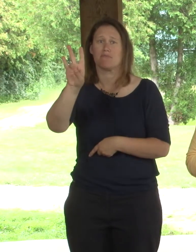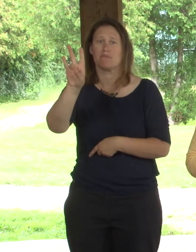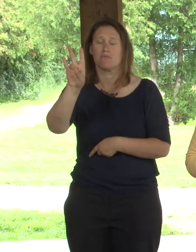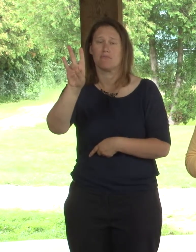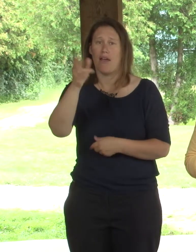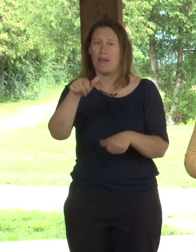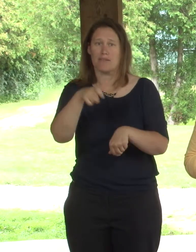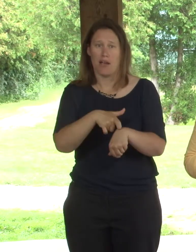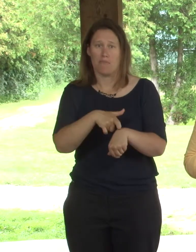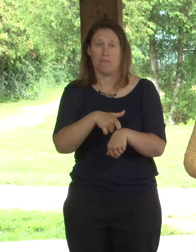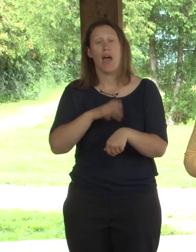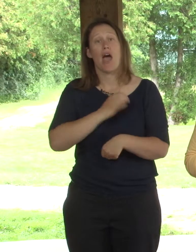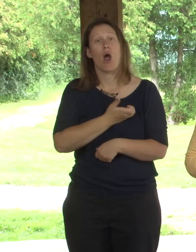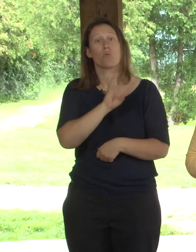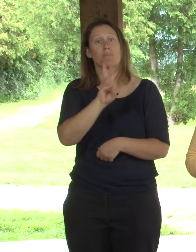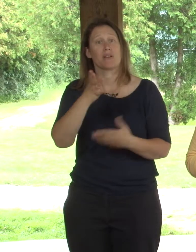website,